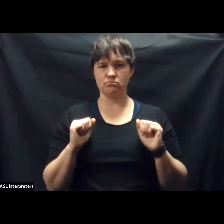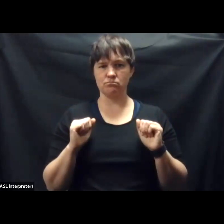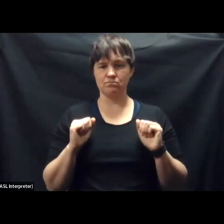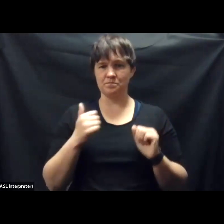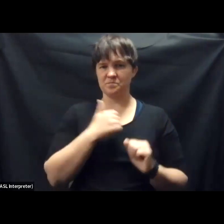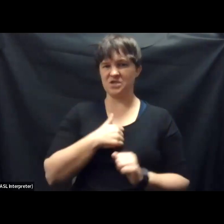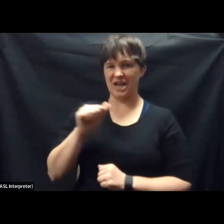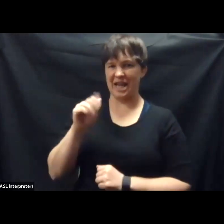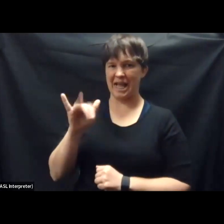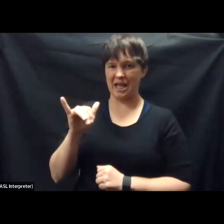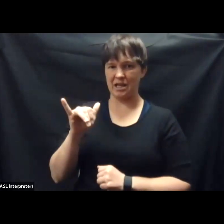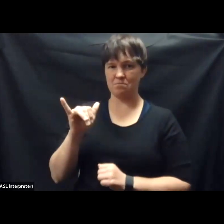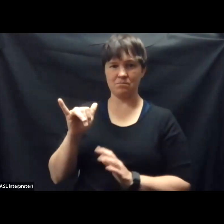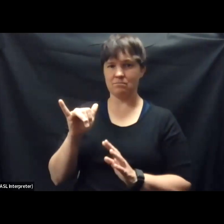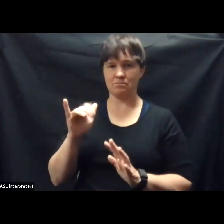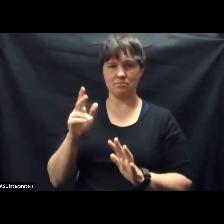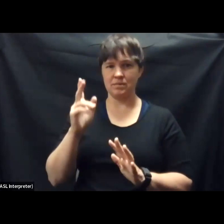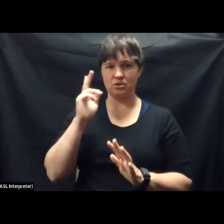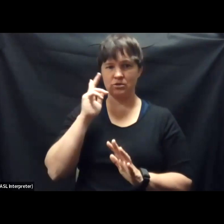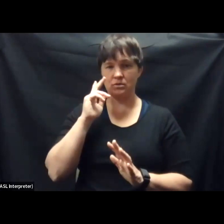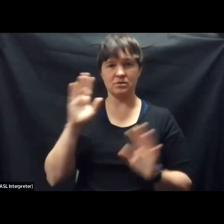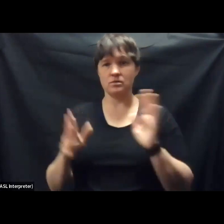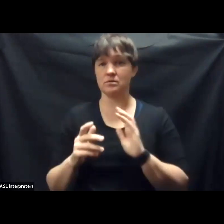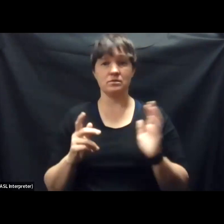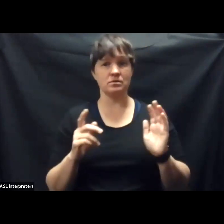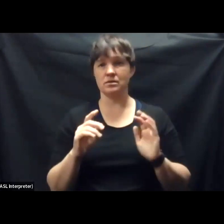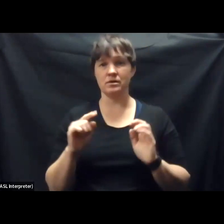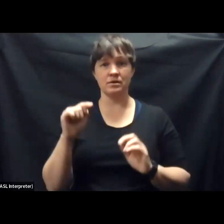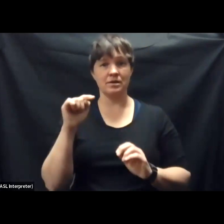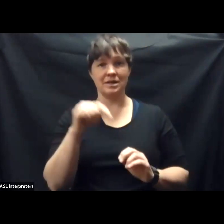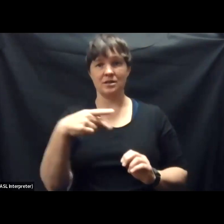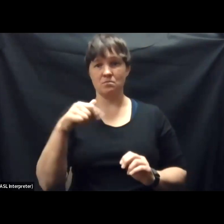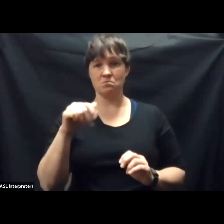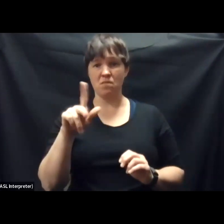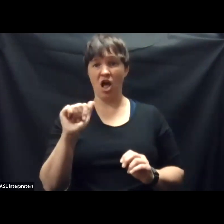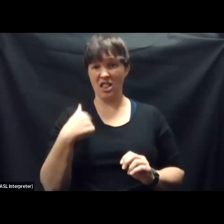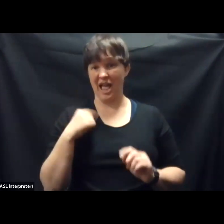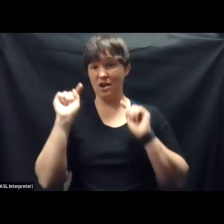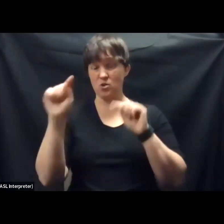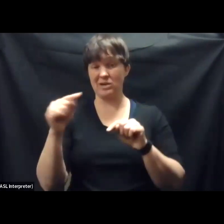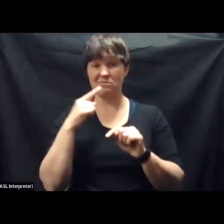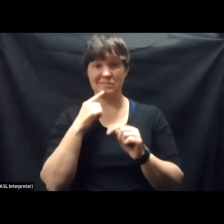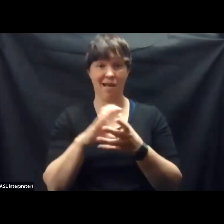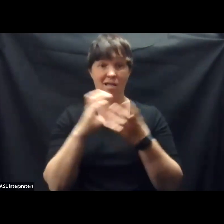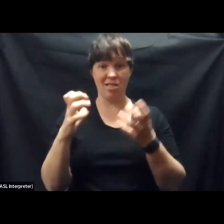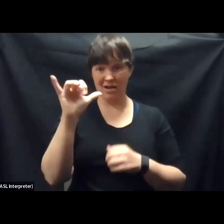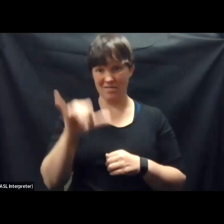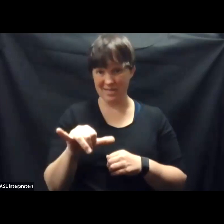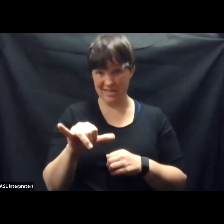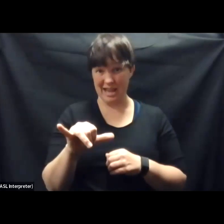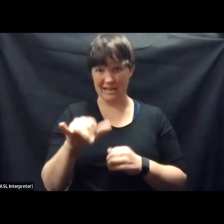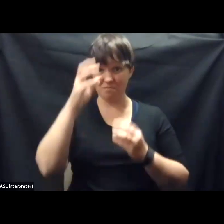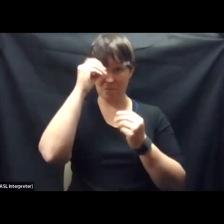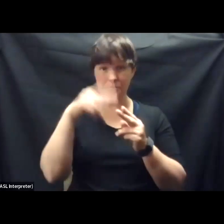Sorry, Amy, I'm just going to see if Ben wanted to explain This is Paula. I would say a lot of it is thinking